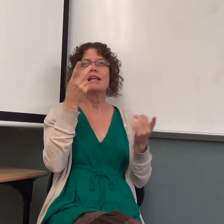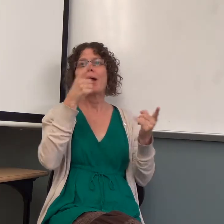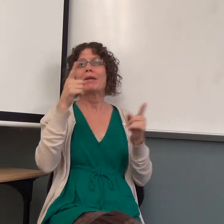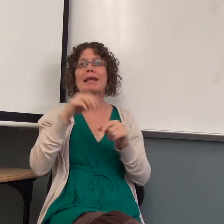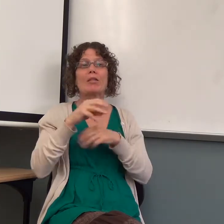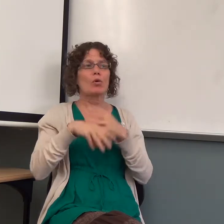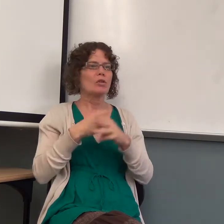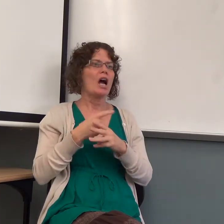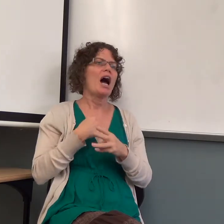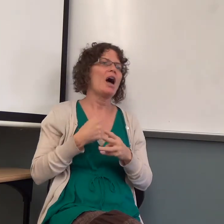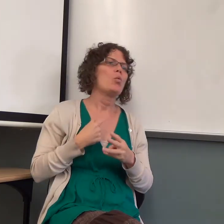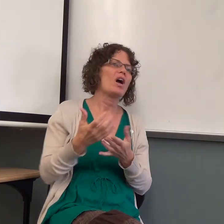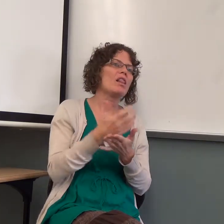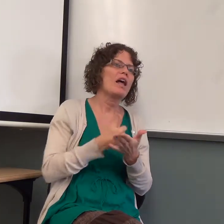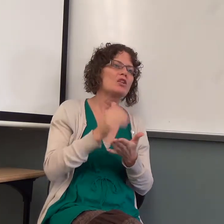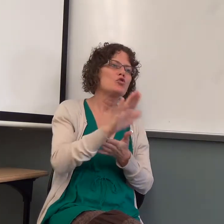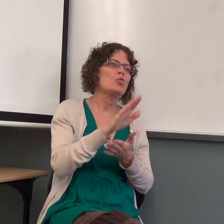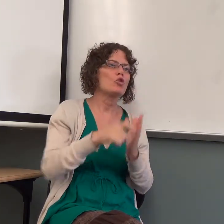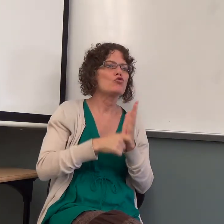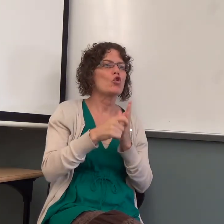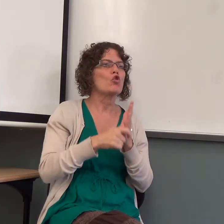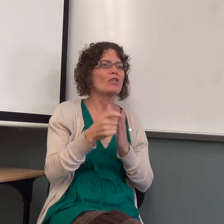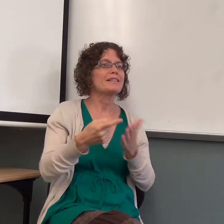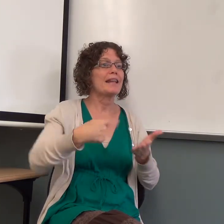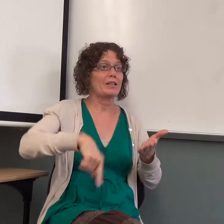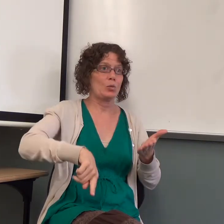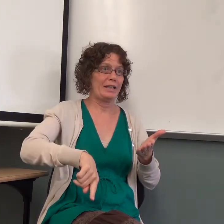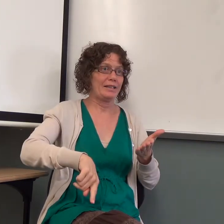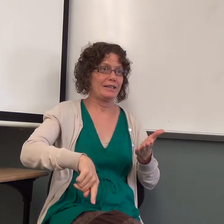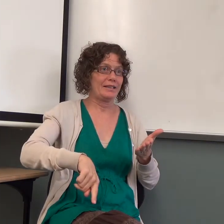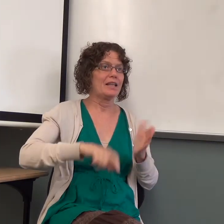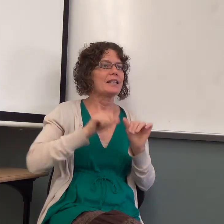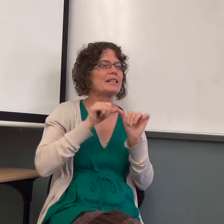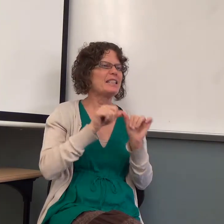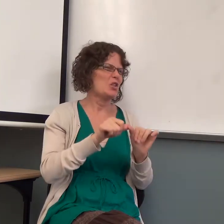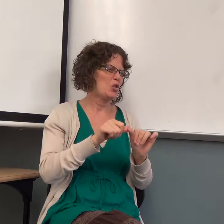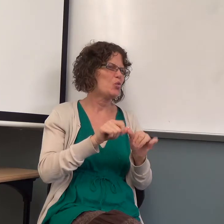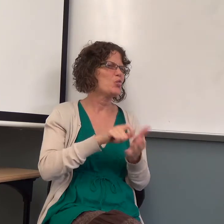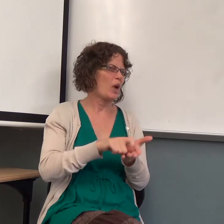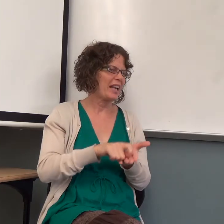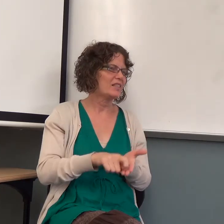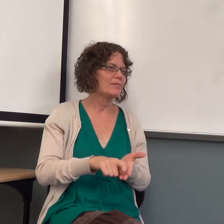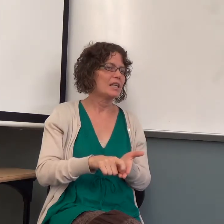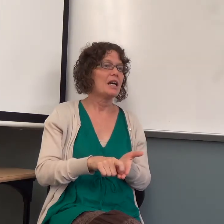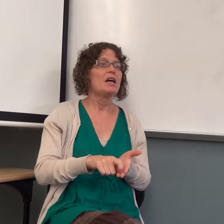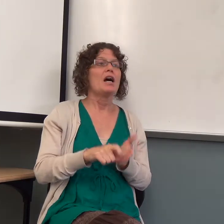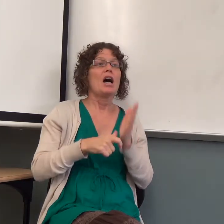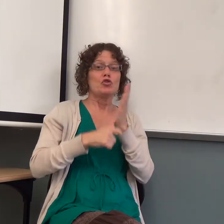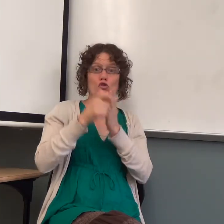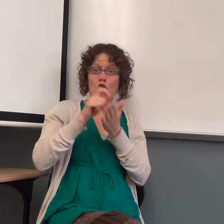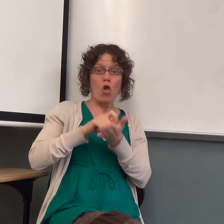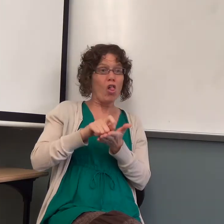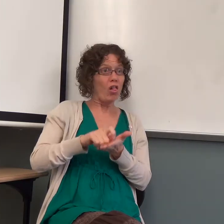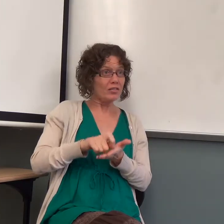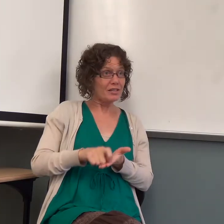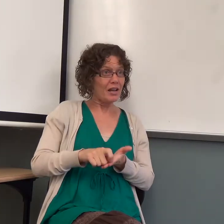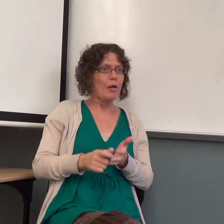okay? So if you want to refine it and continue to work on it, the nice thing about journal homework is that most instances I will check it